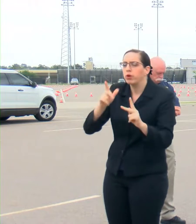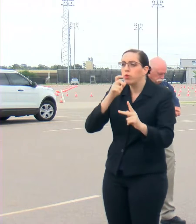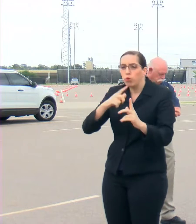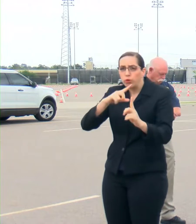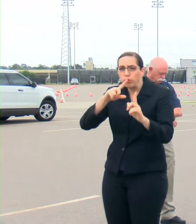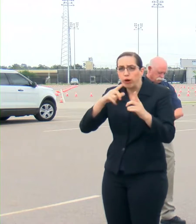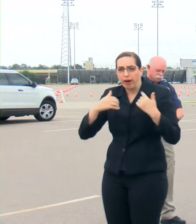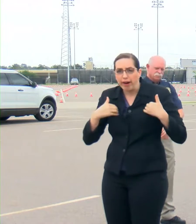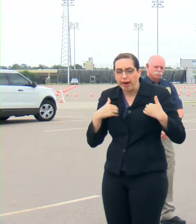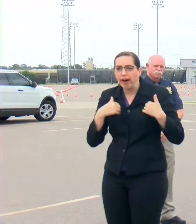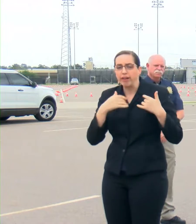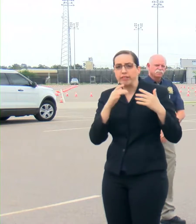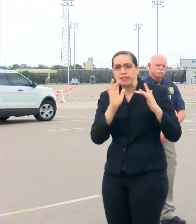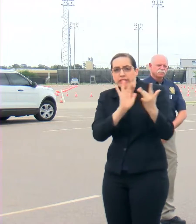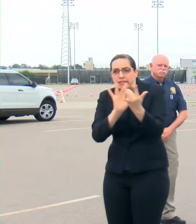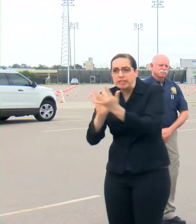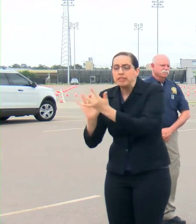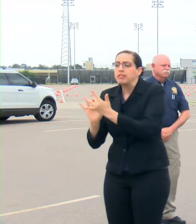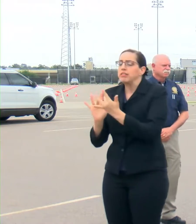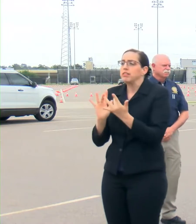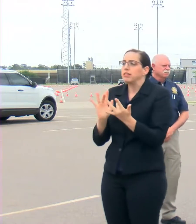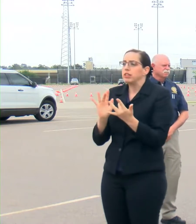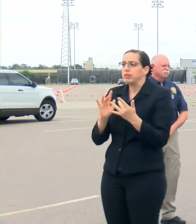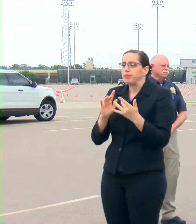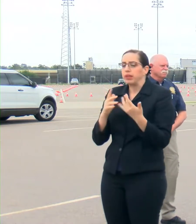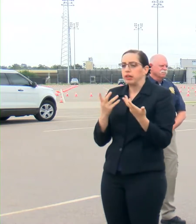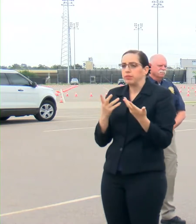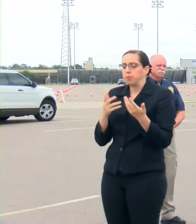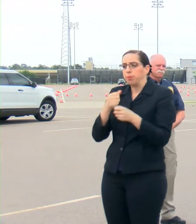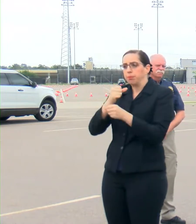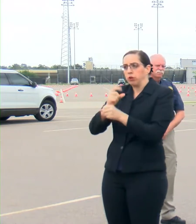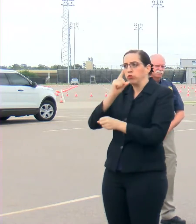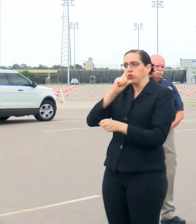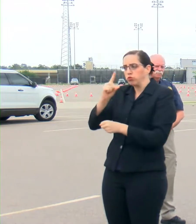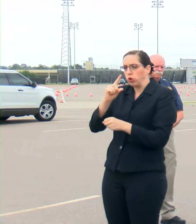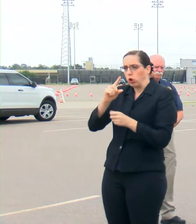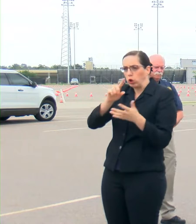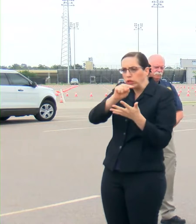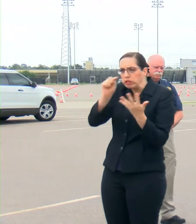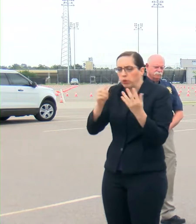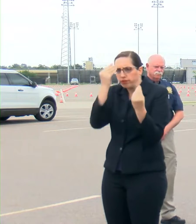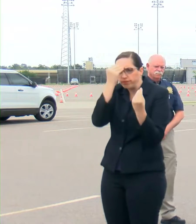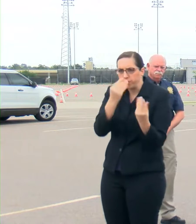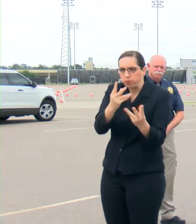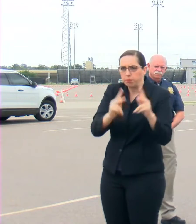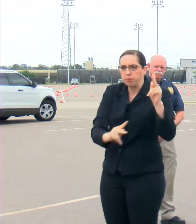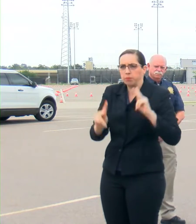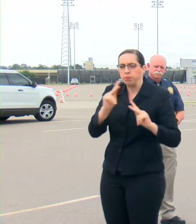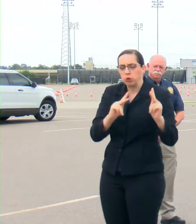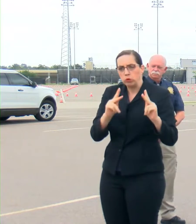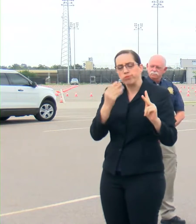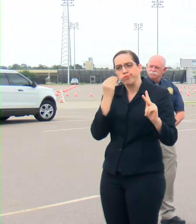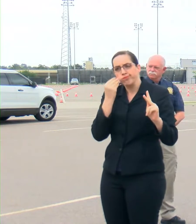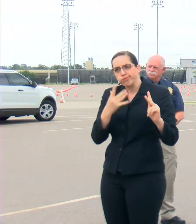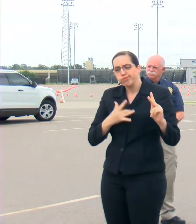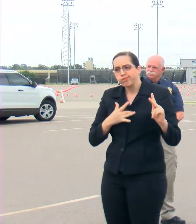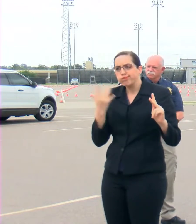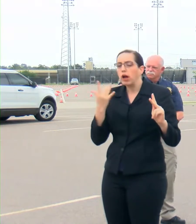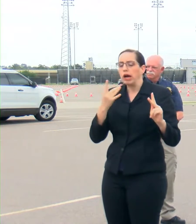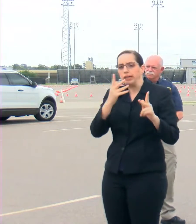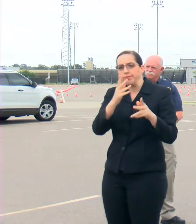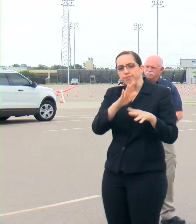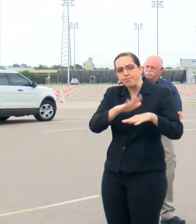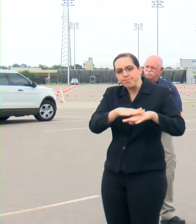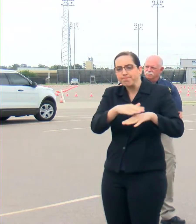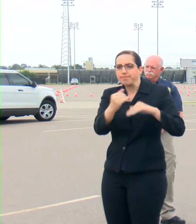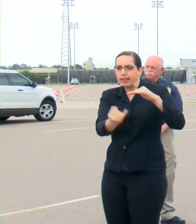positive, doing our contract tracing to ensure that we're informing people to exercise